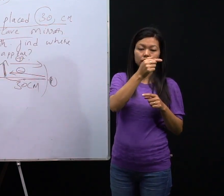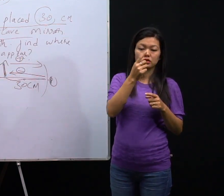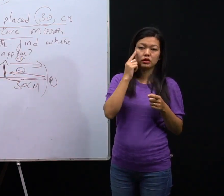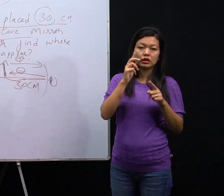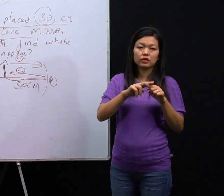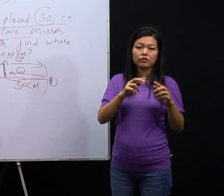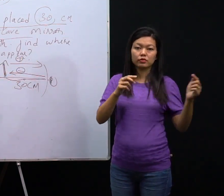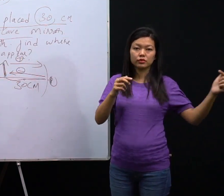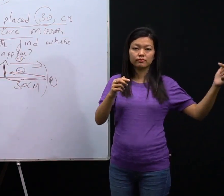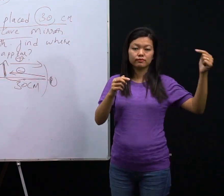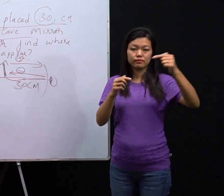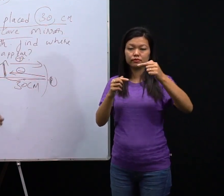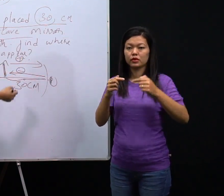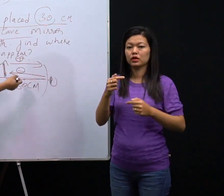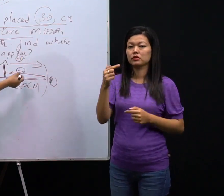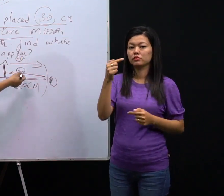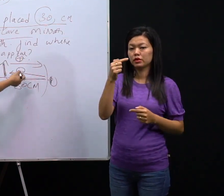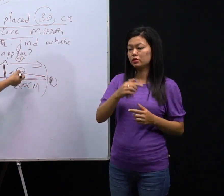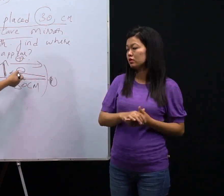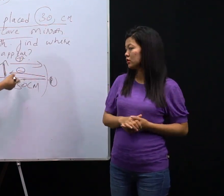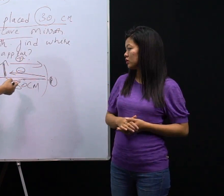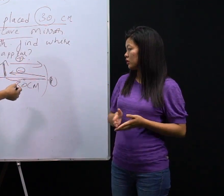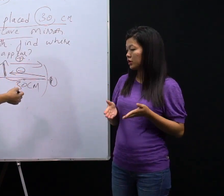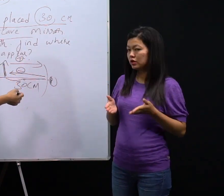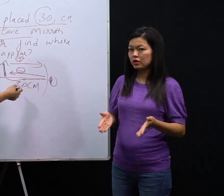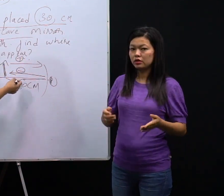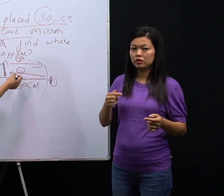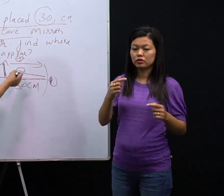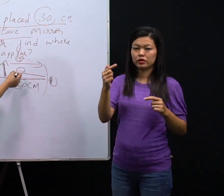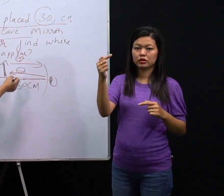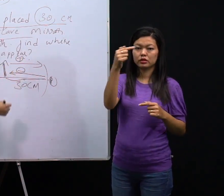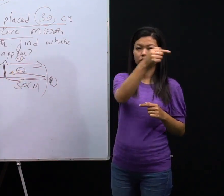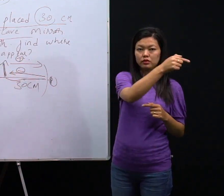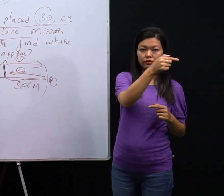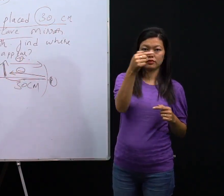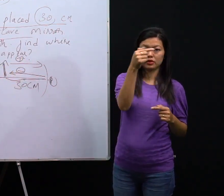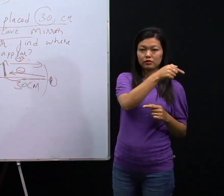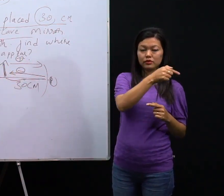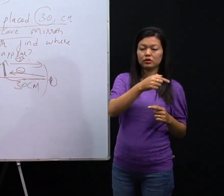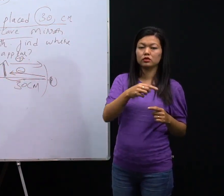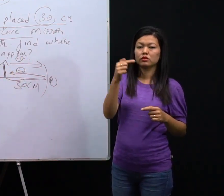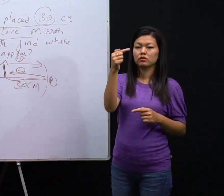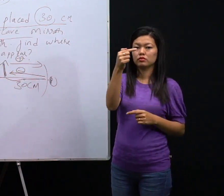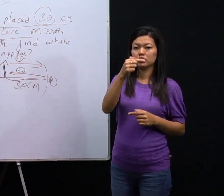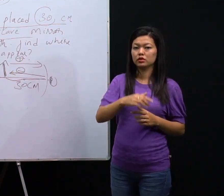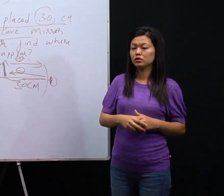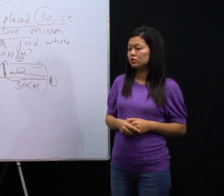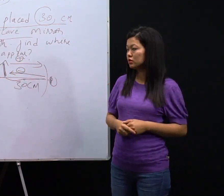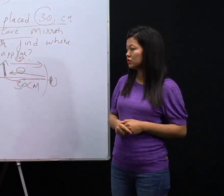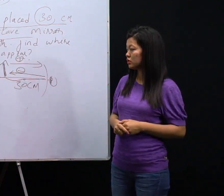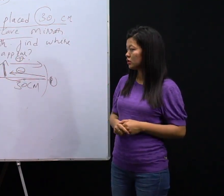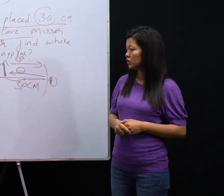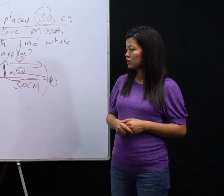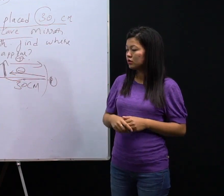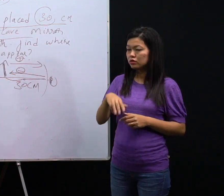is minus. But in this case, it is going left side, so it would be minus. So it will be minus